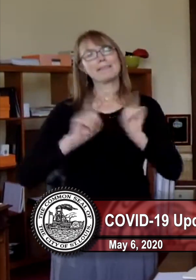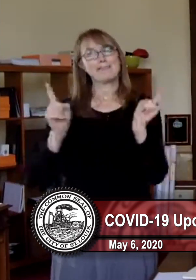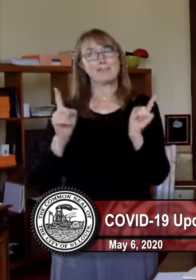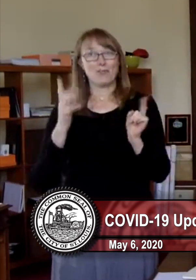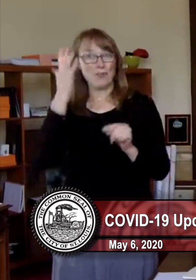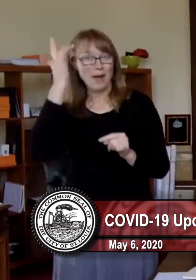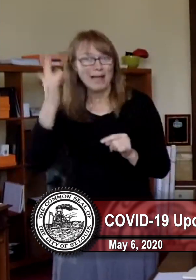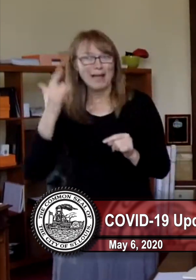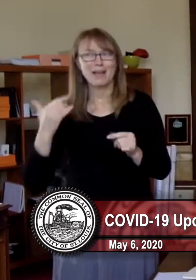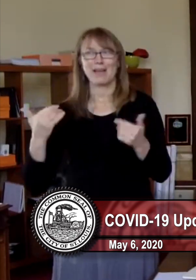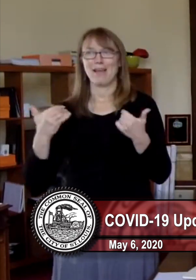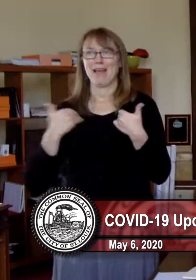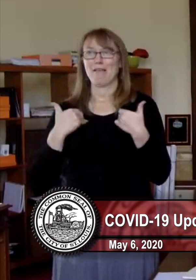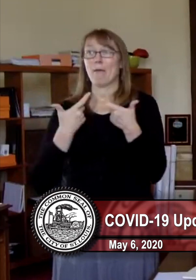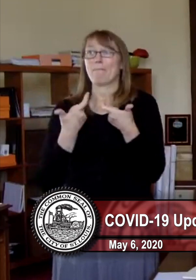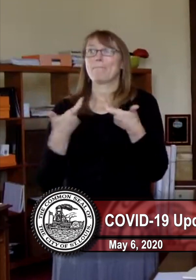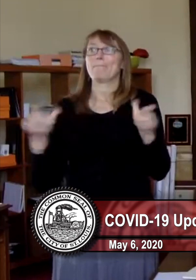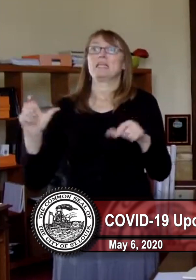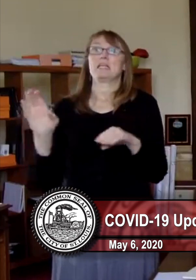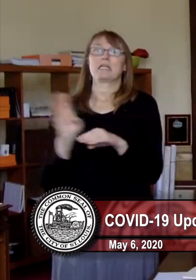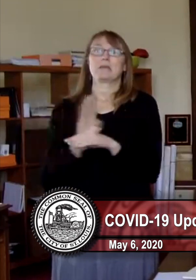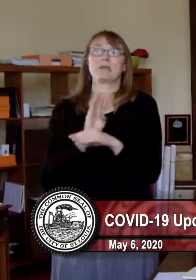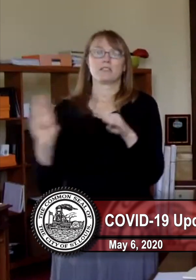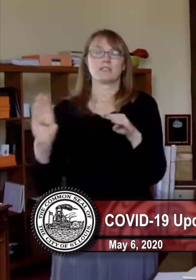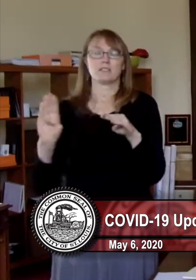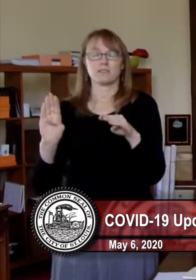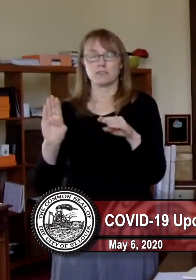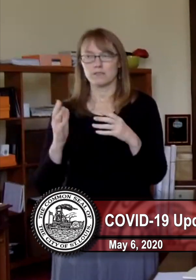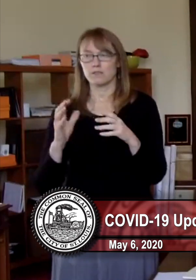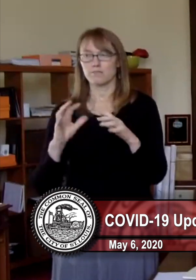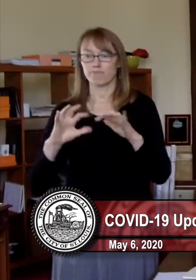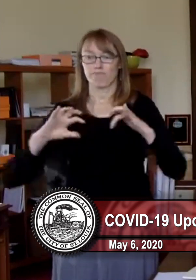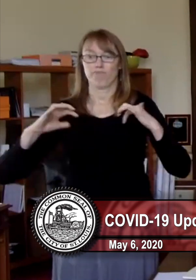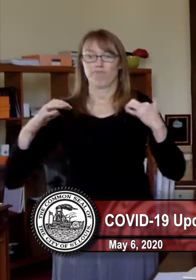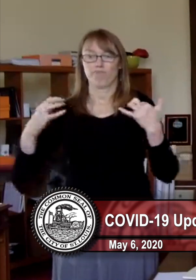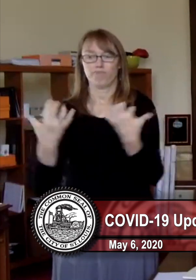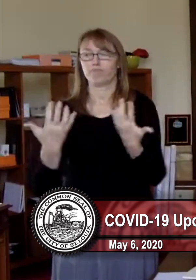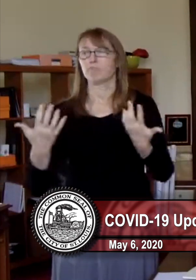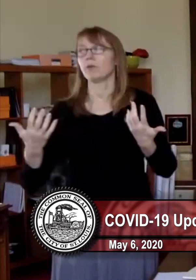folks, whether it be the Arch or